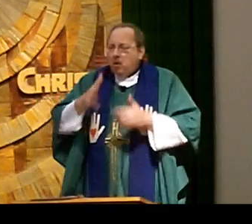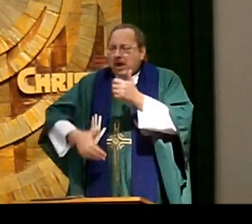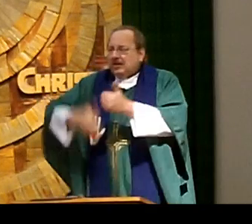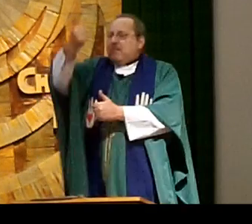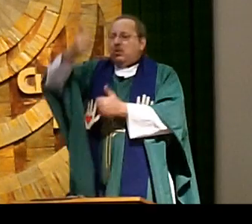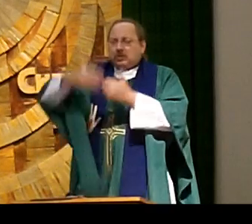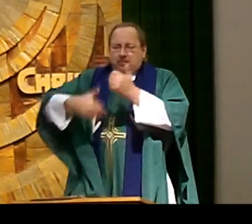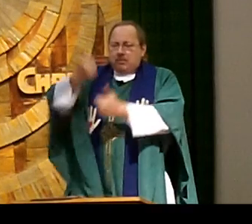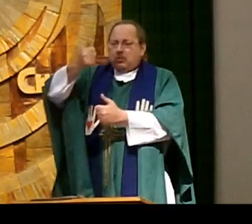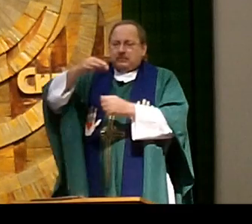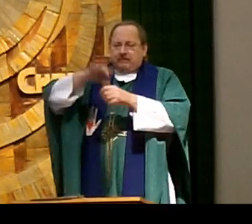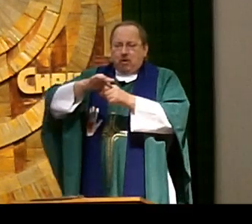Who got the most votes?